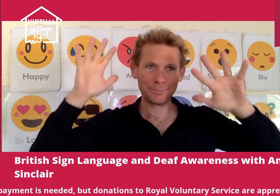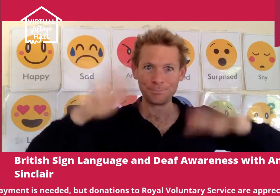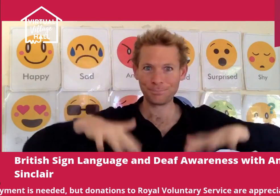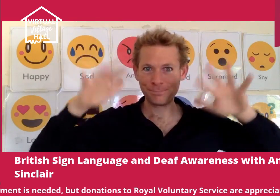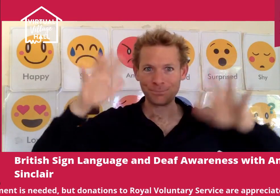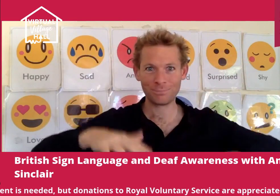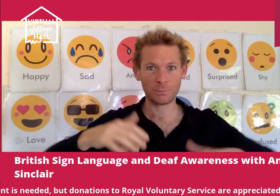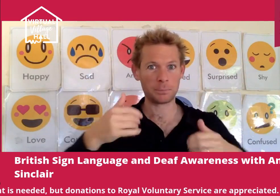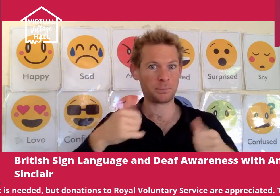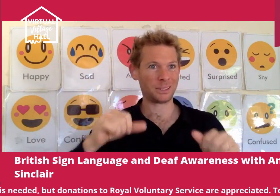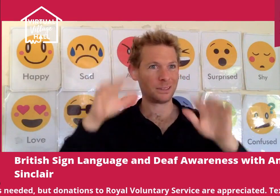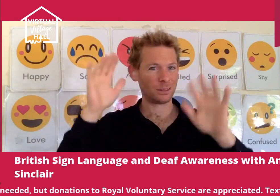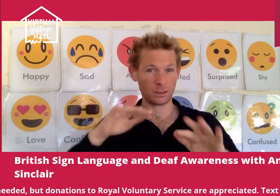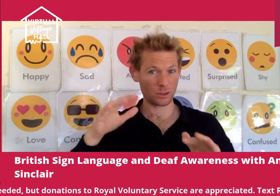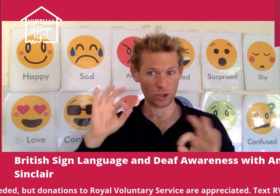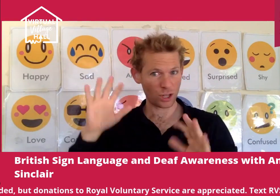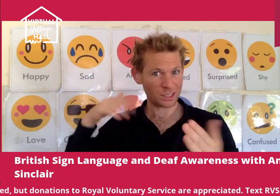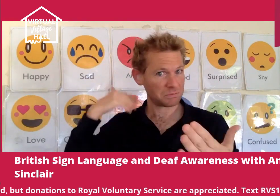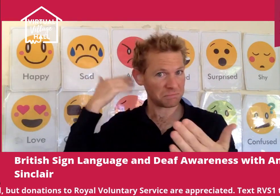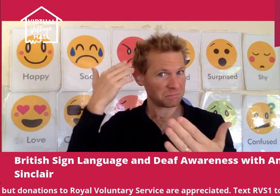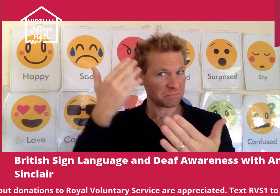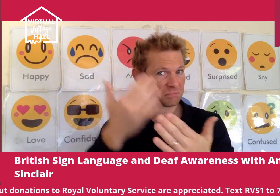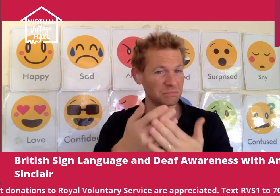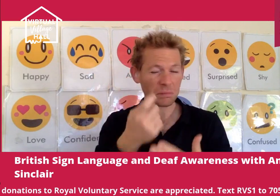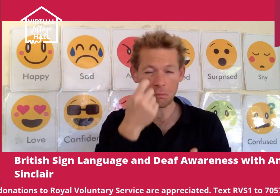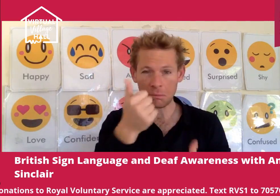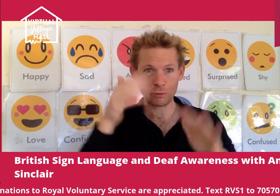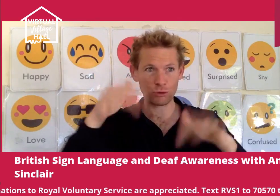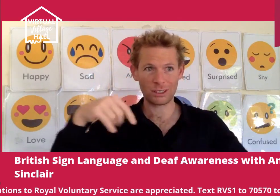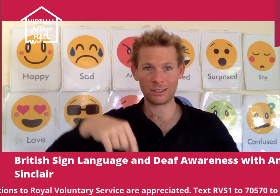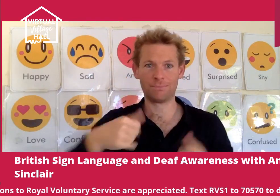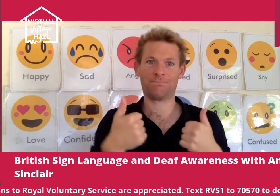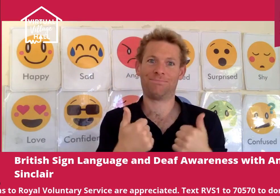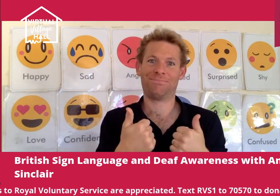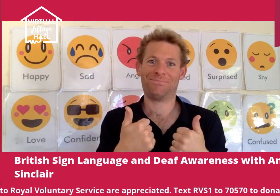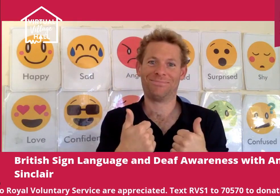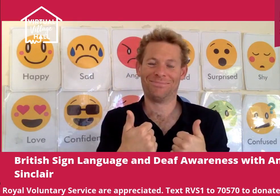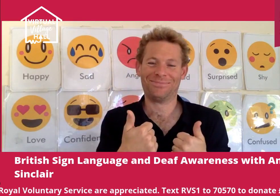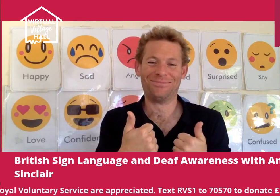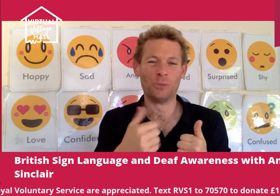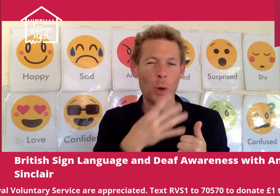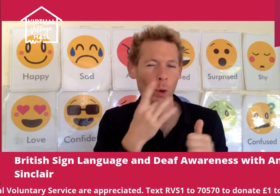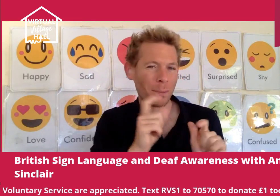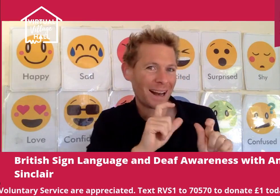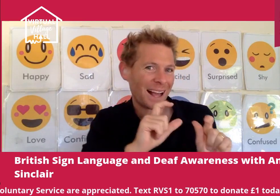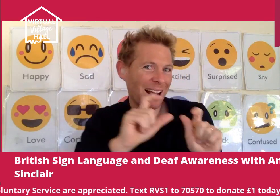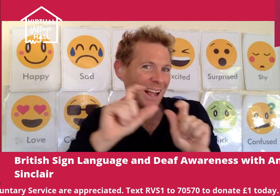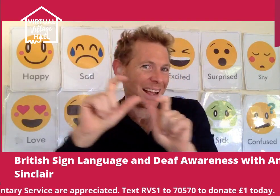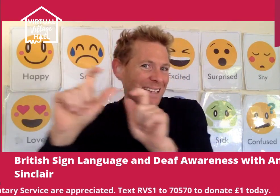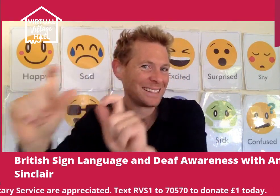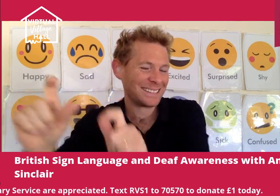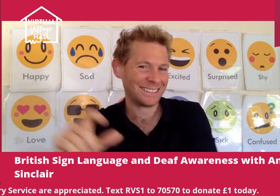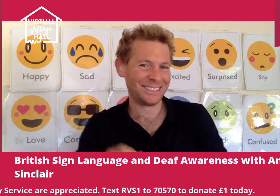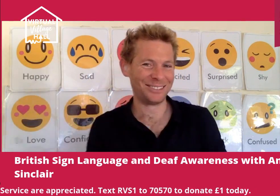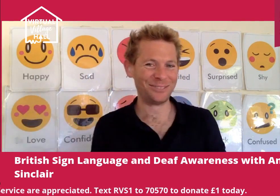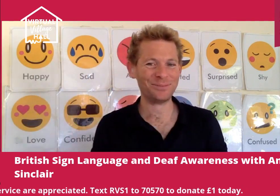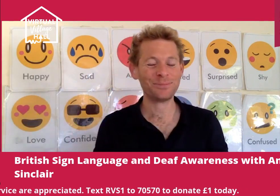It's sunny. A little bit rainy before, but you know what? It's absolutely fine now. It's great. So we hope that this weather